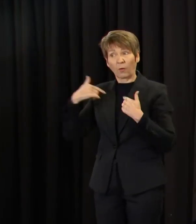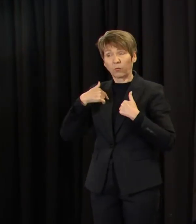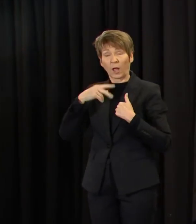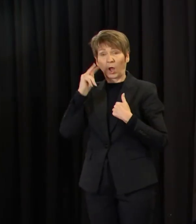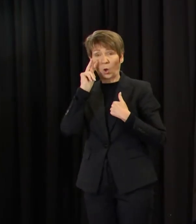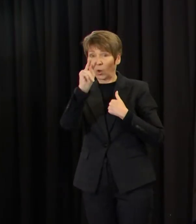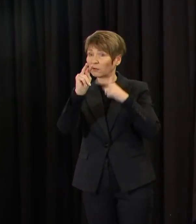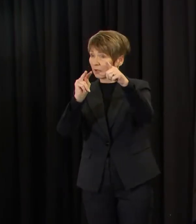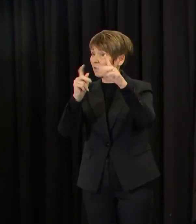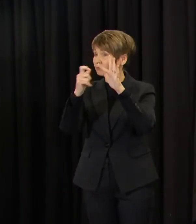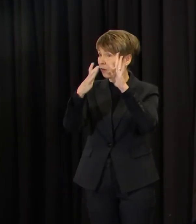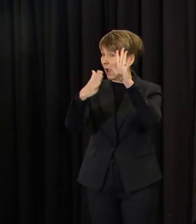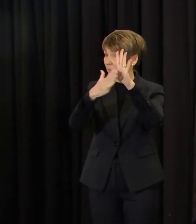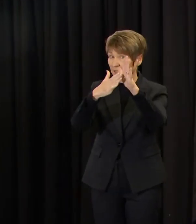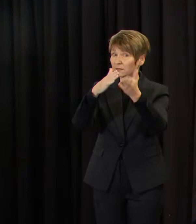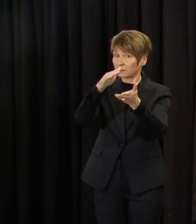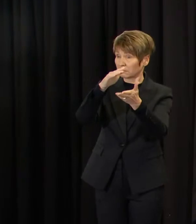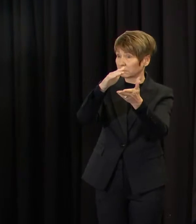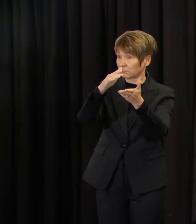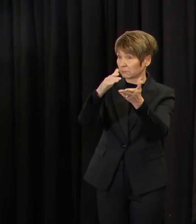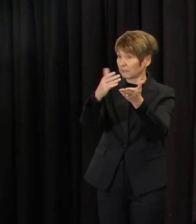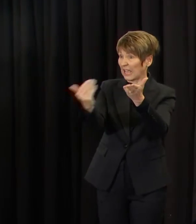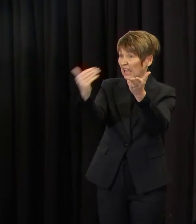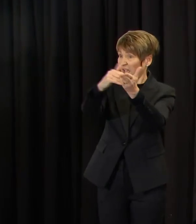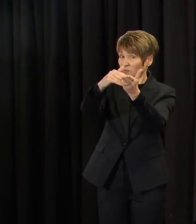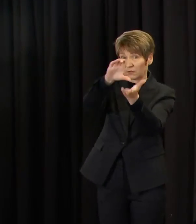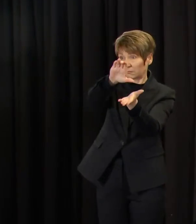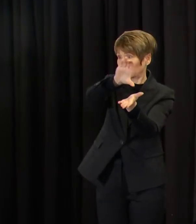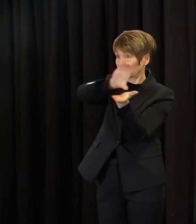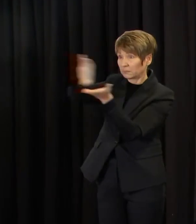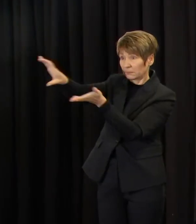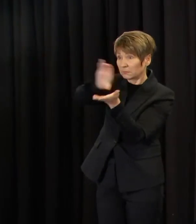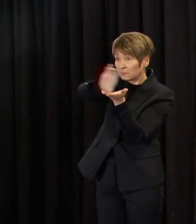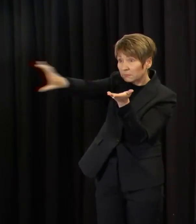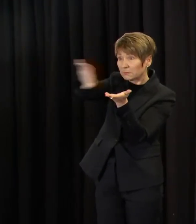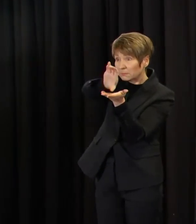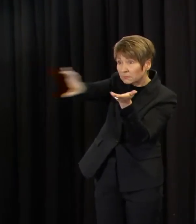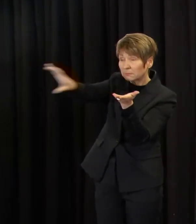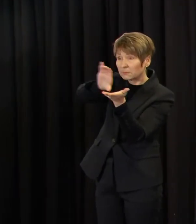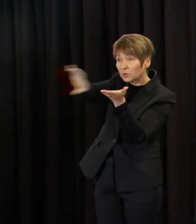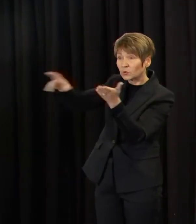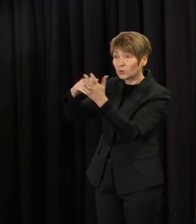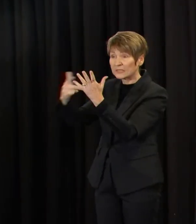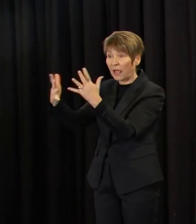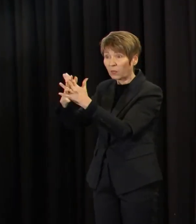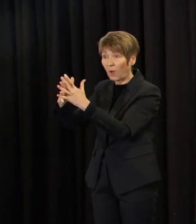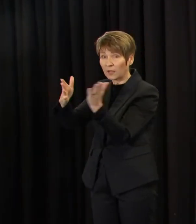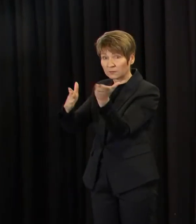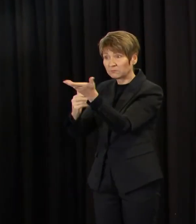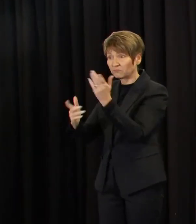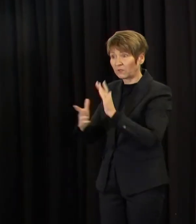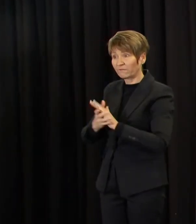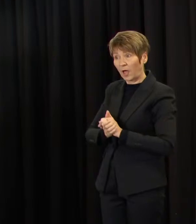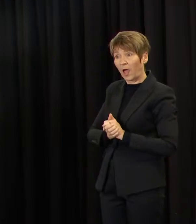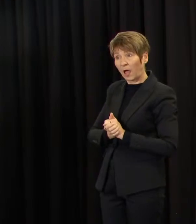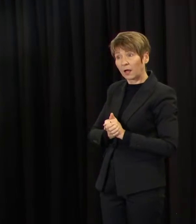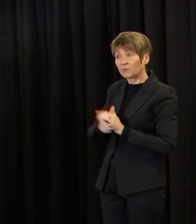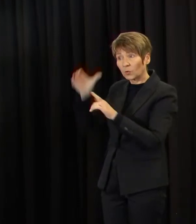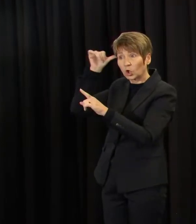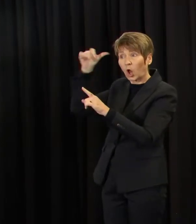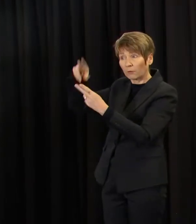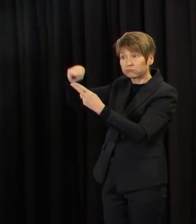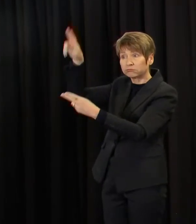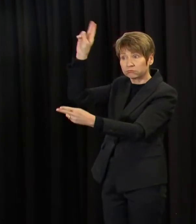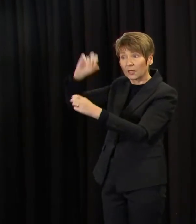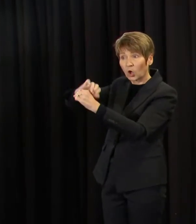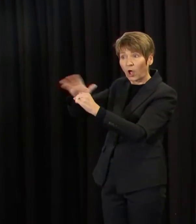that, but we are now in a set of rules here in Victoria with case numbers too high to be able to safely open up, and that